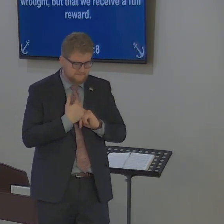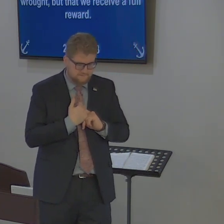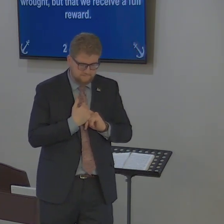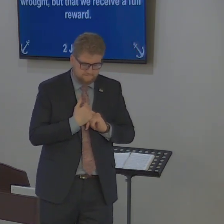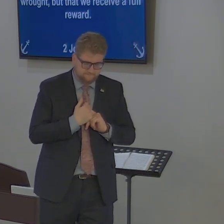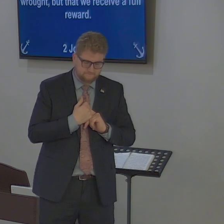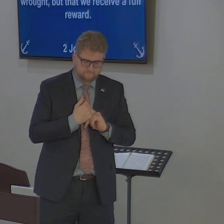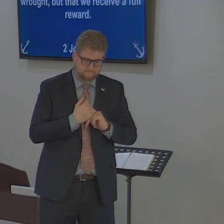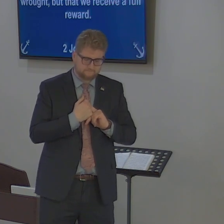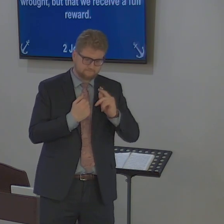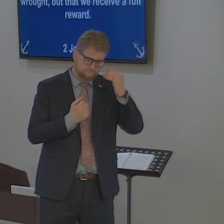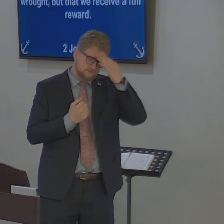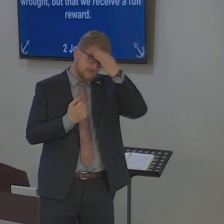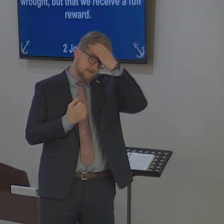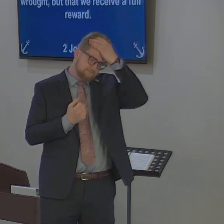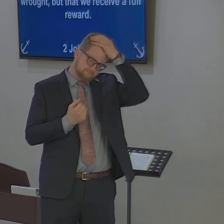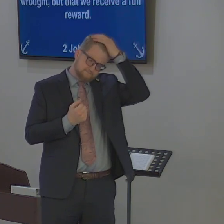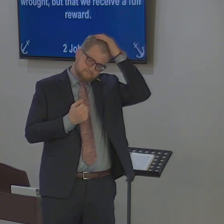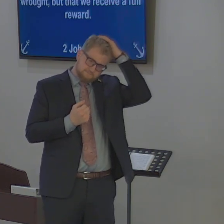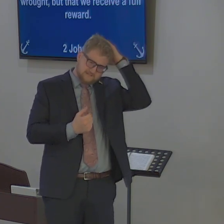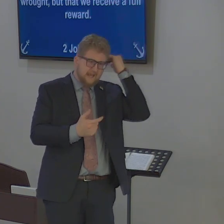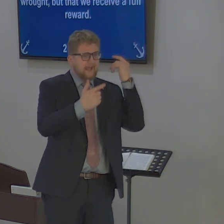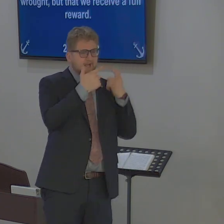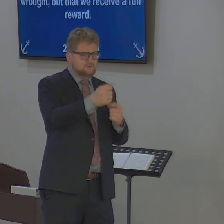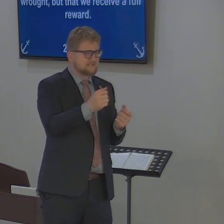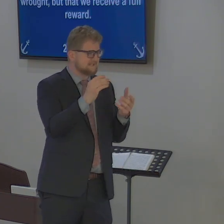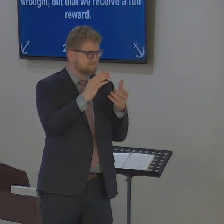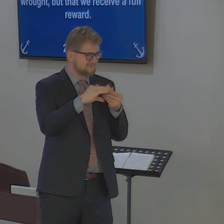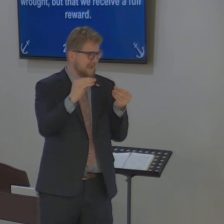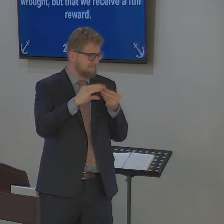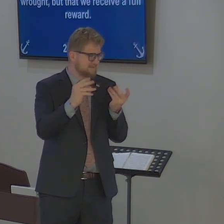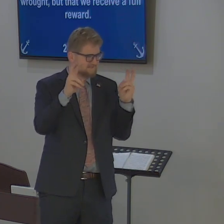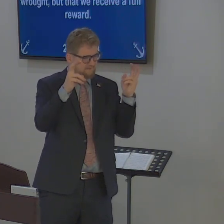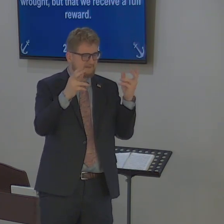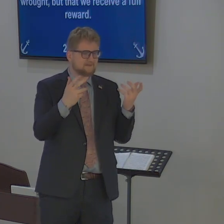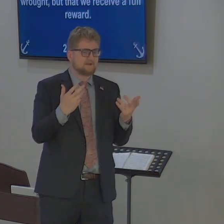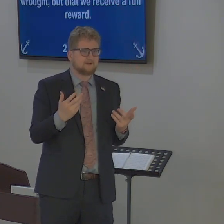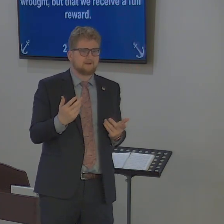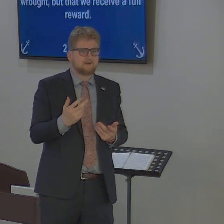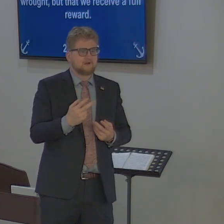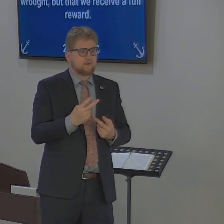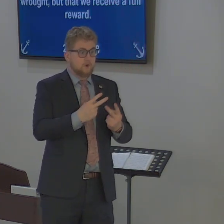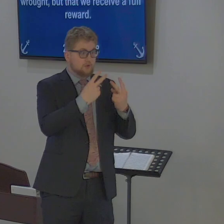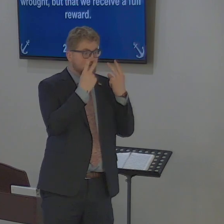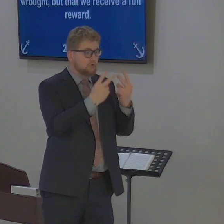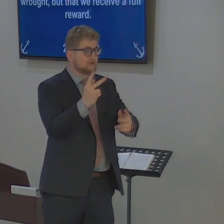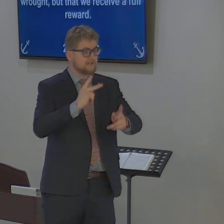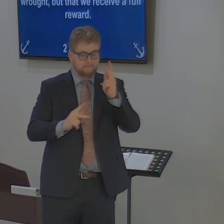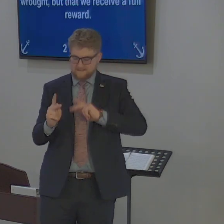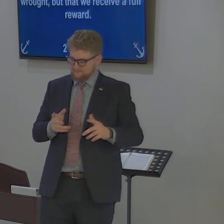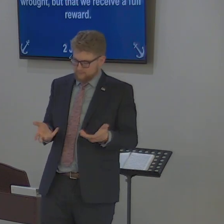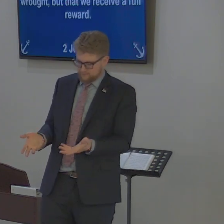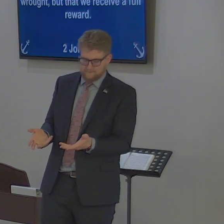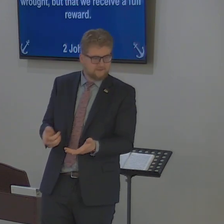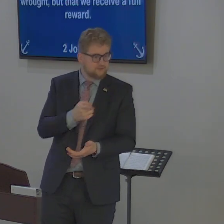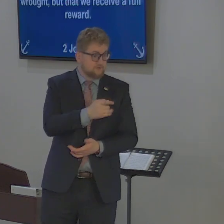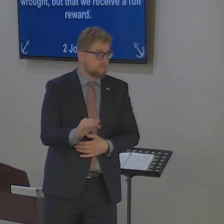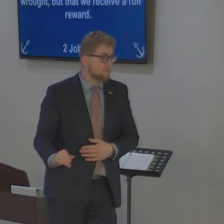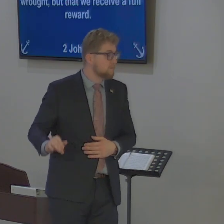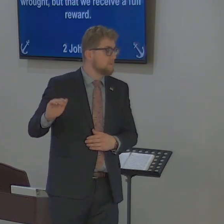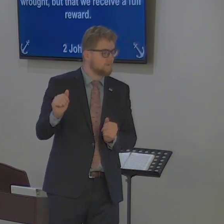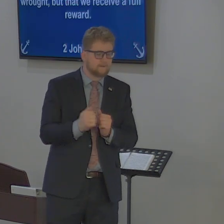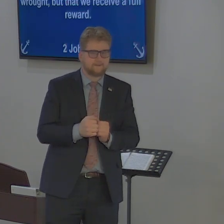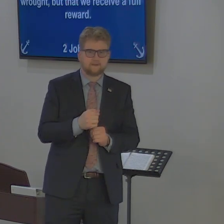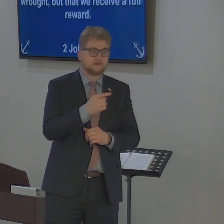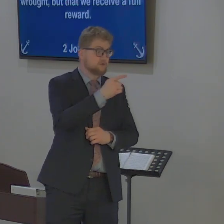to yourselves. That's an interesting statement to be made. In other words, look to the people that you've been brought up with, or look to those that you've understood